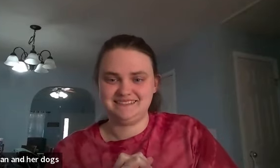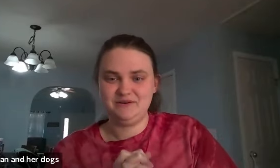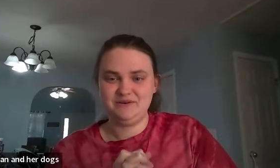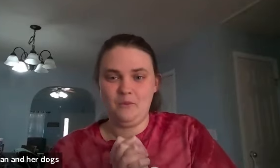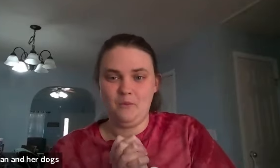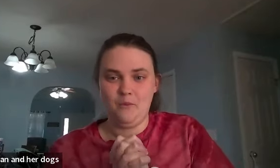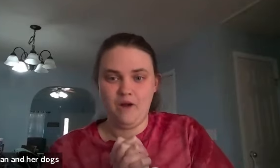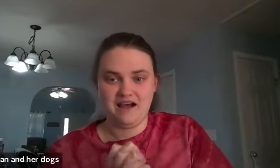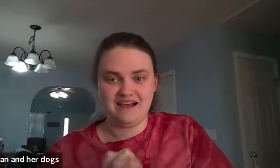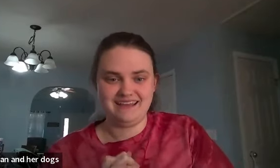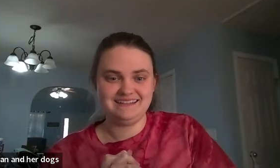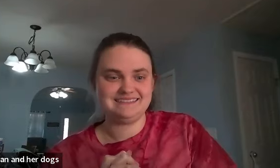good. Y,